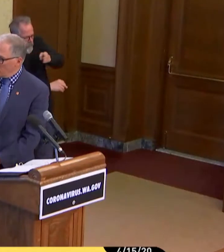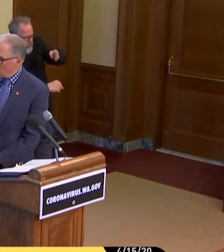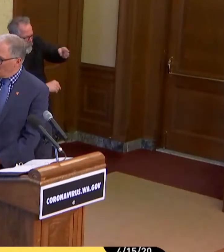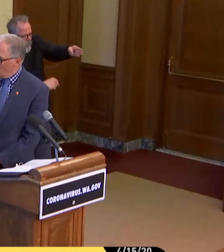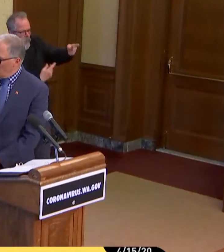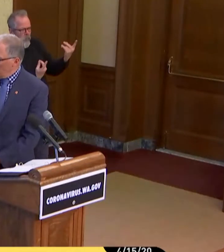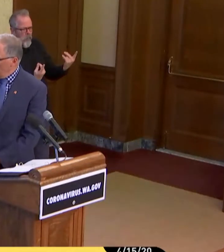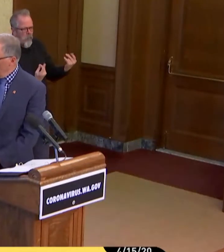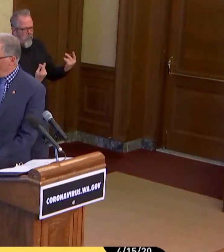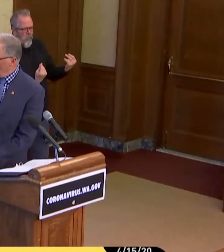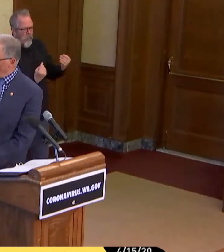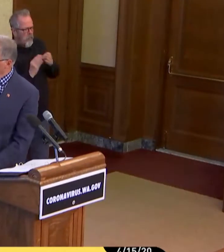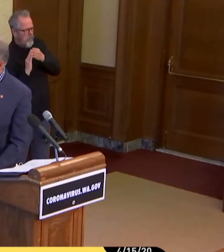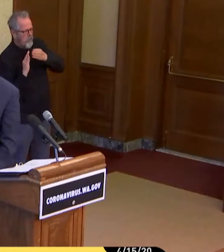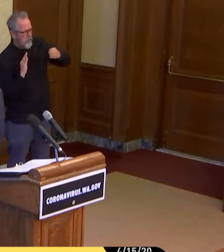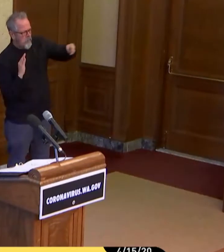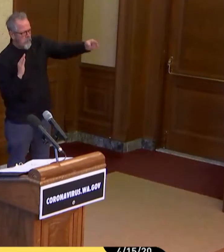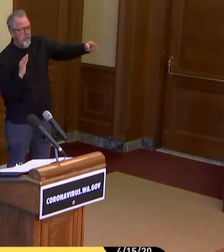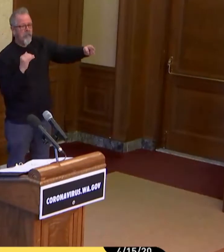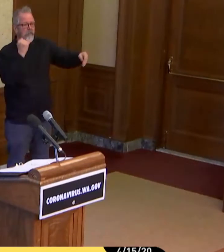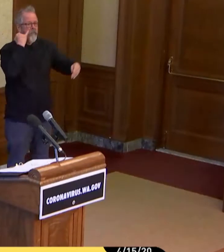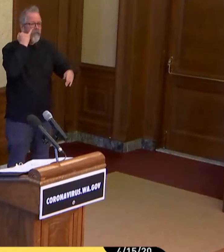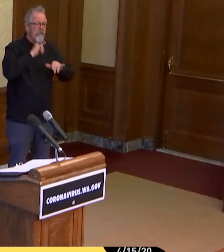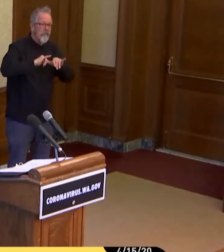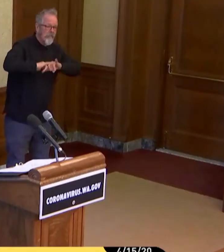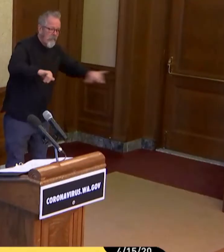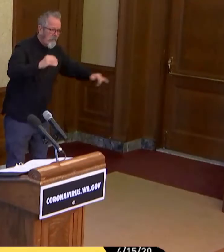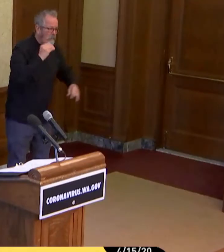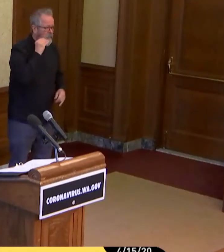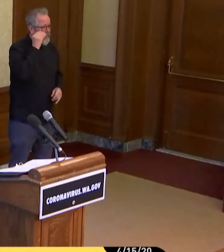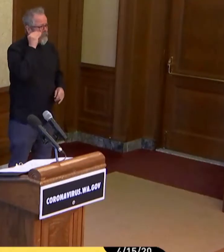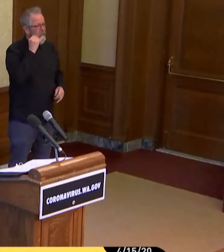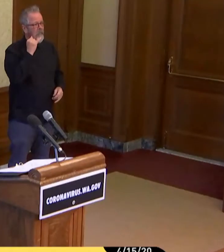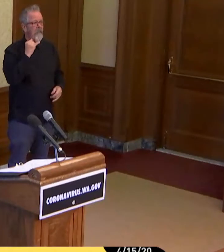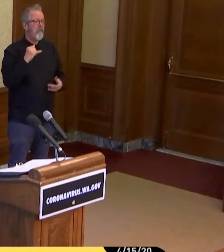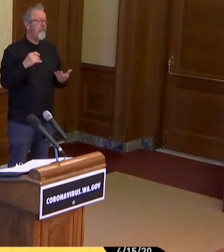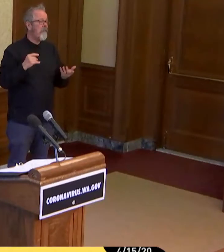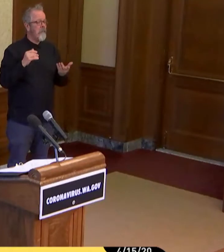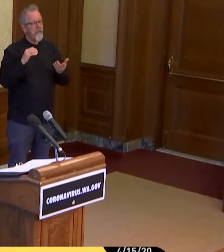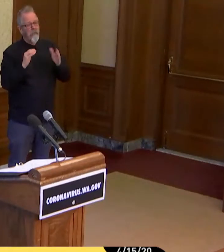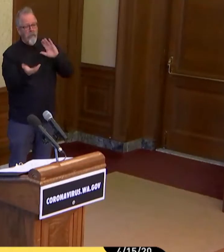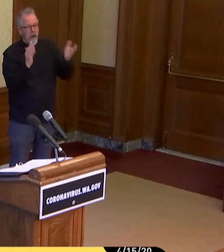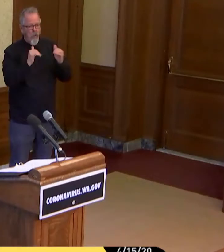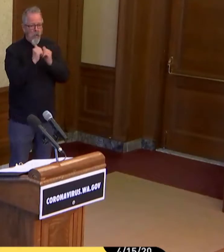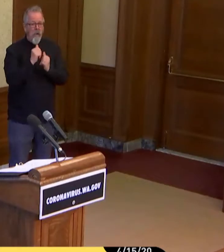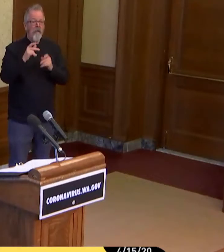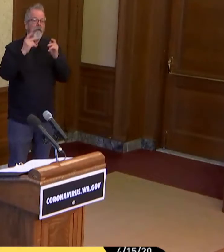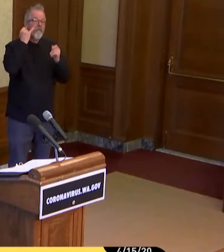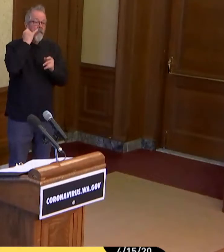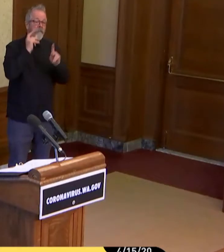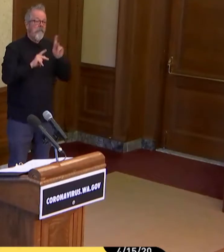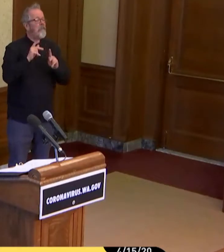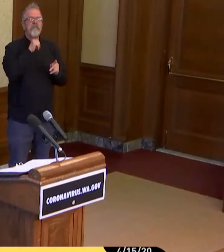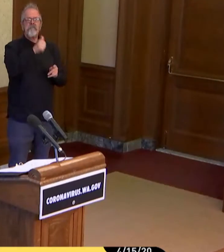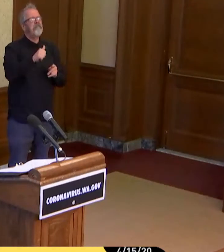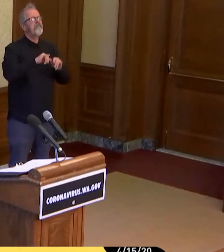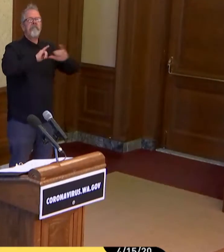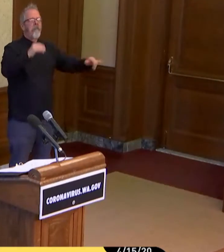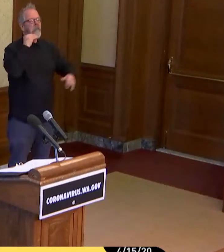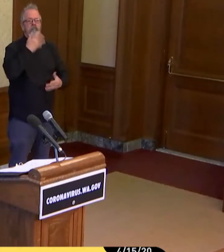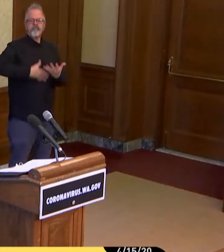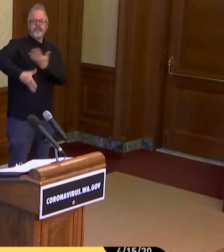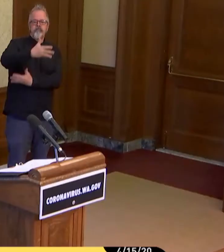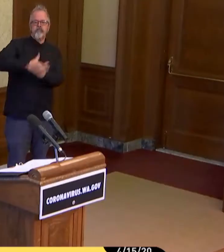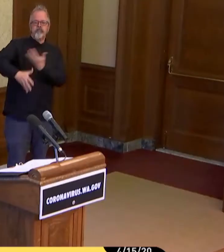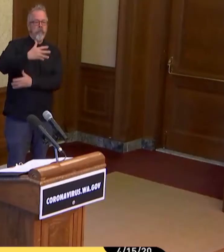distancing. And you'll see these dots here basically are data points, with this green curve being the